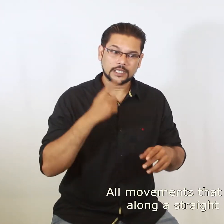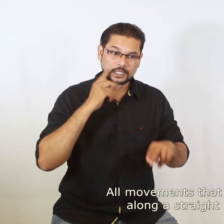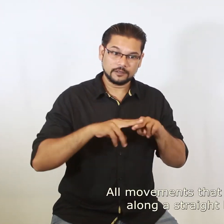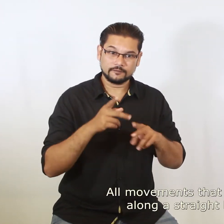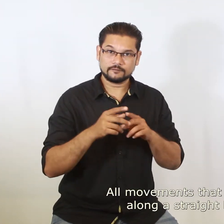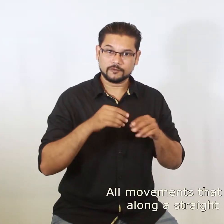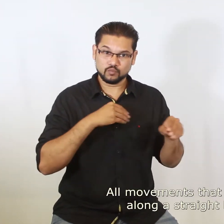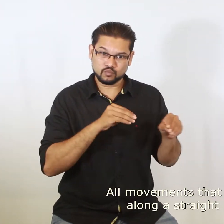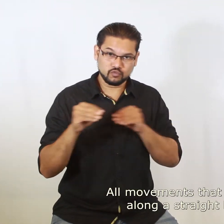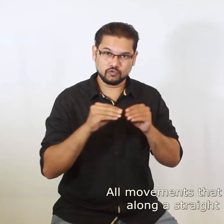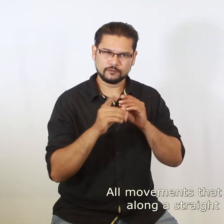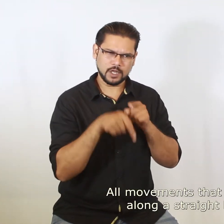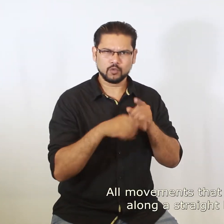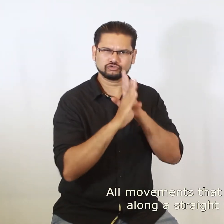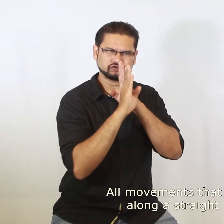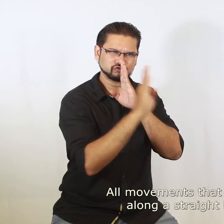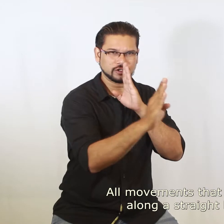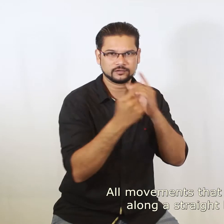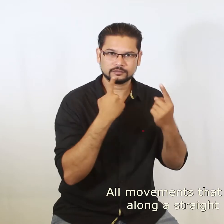All movements that are not along a straight line